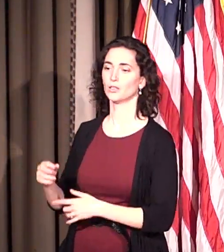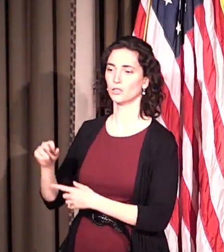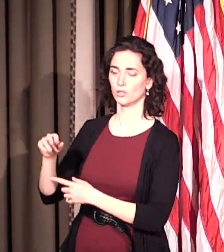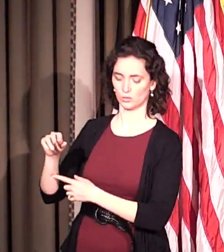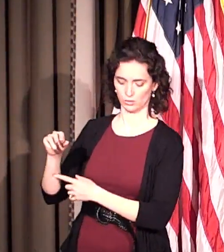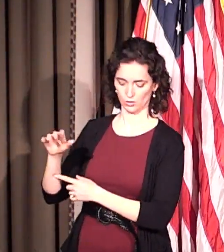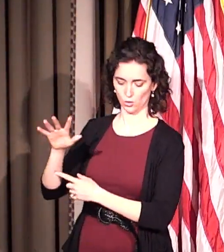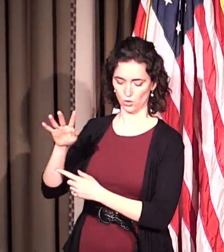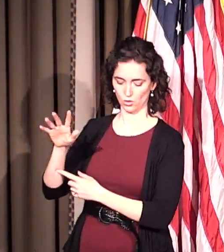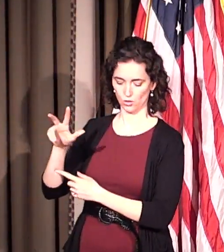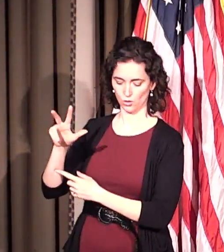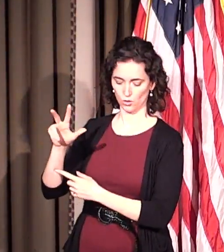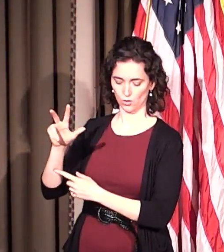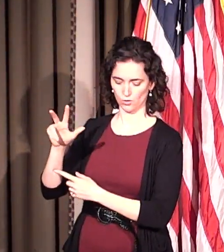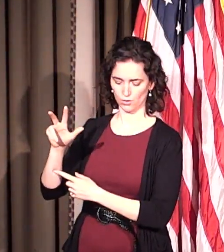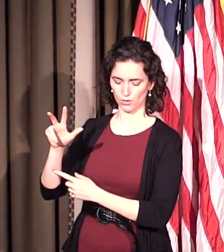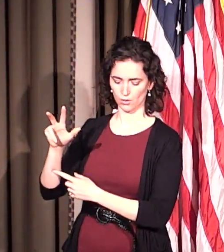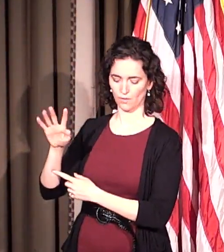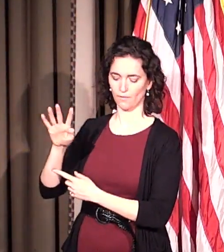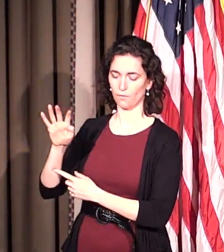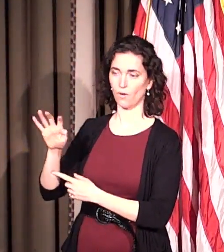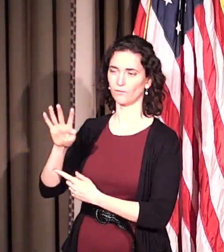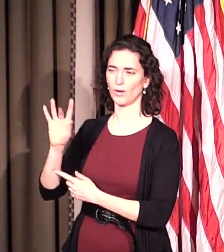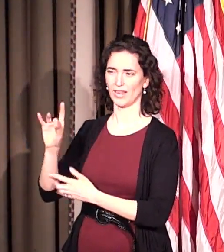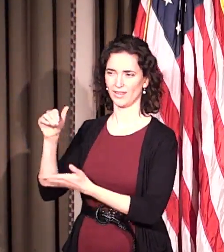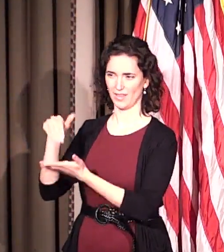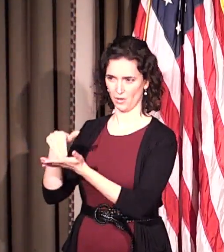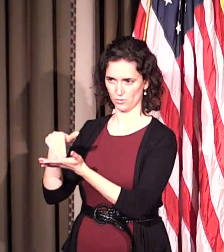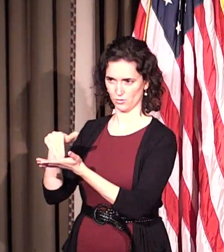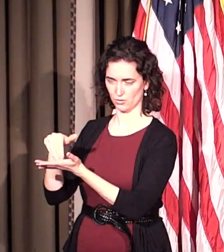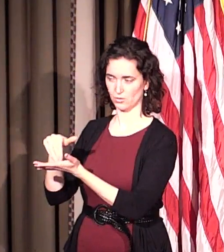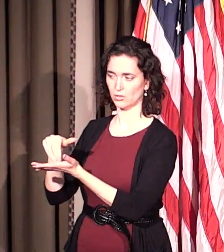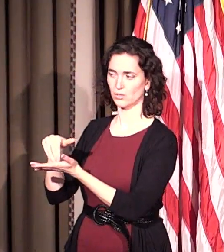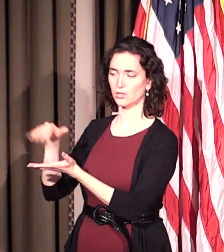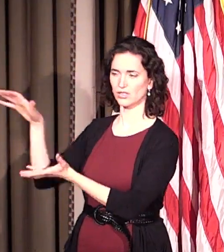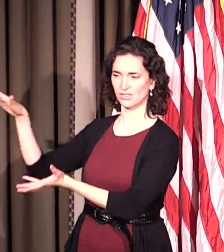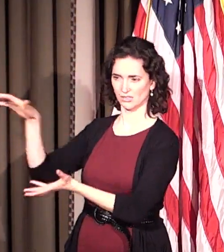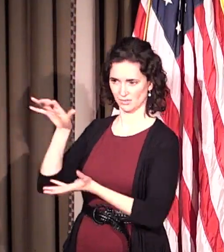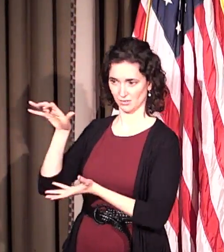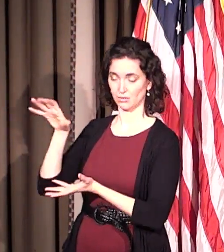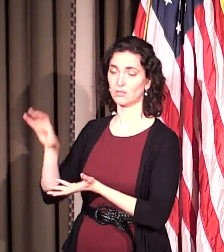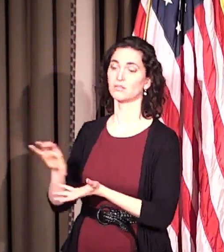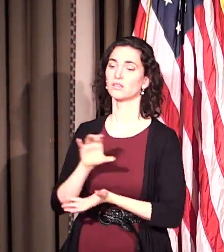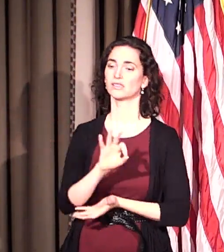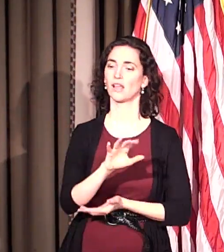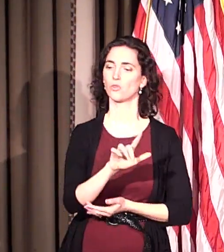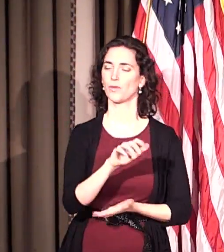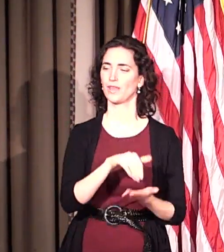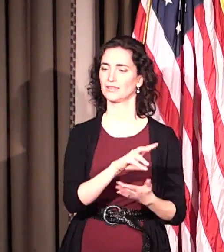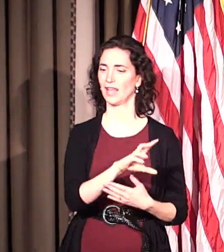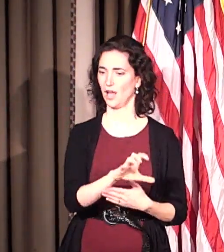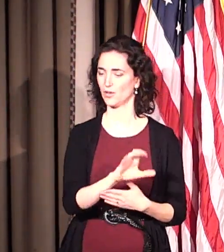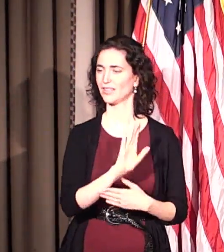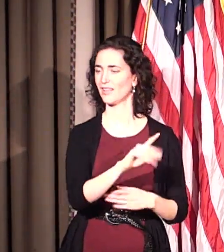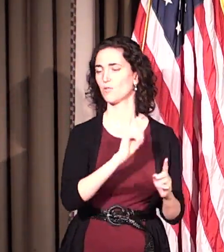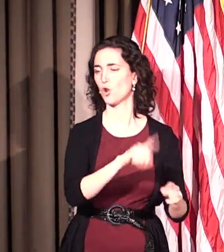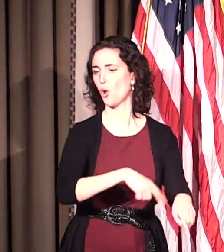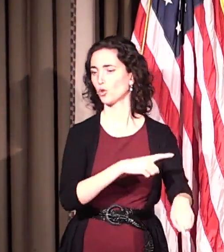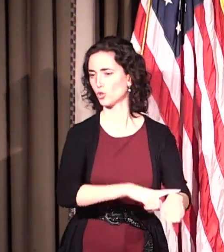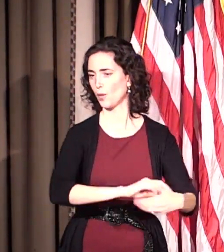438,100 first doses, of which we have diverted 93,600 to the long-term care partnership, leaving